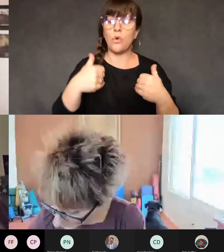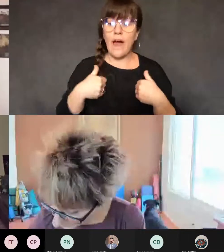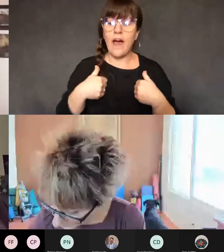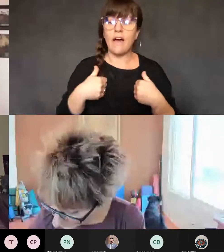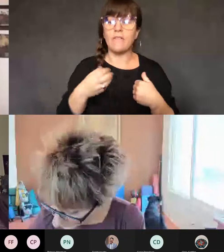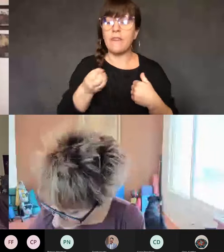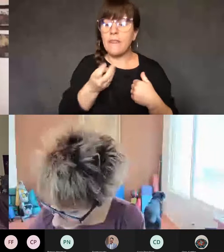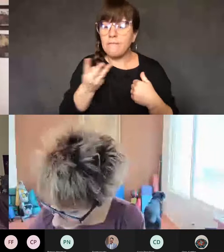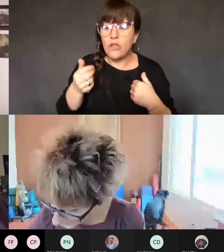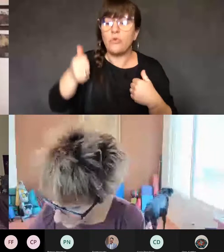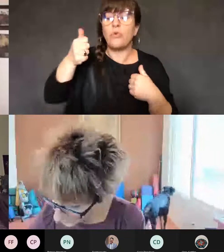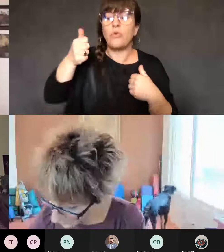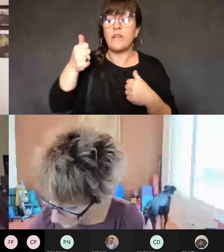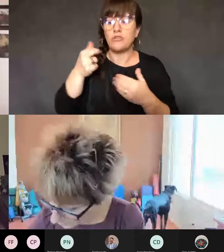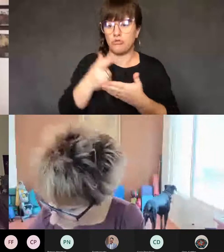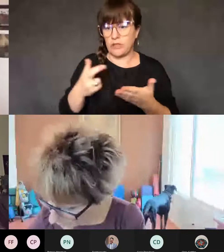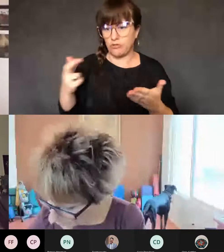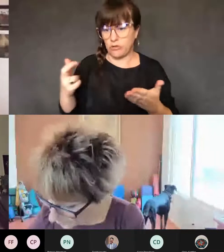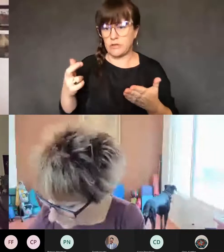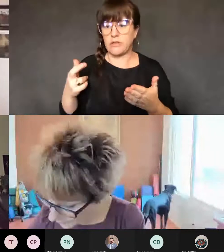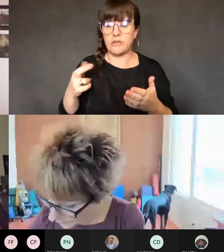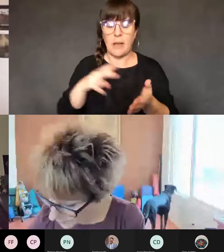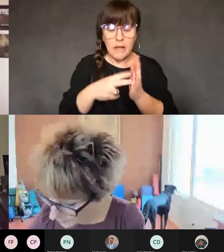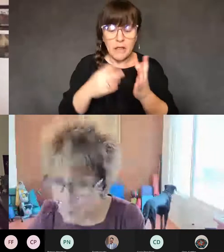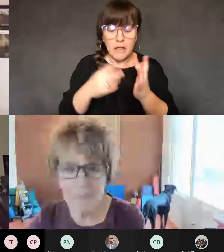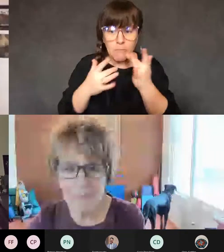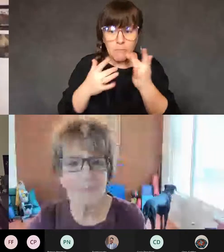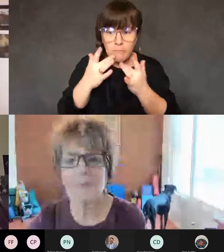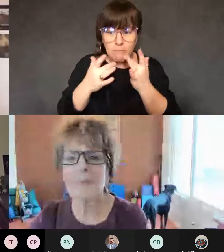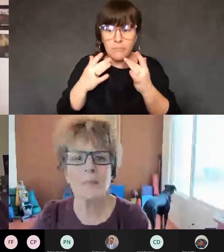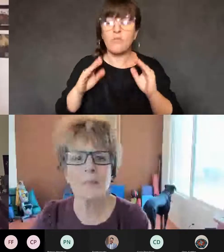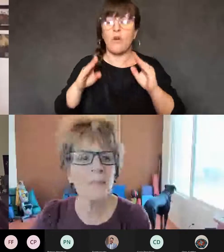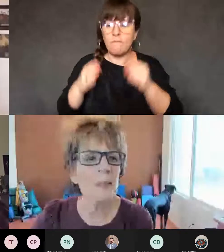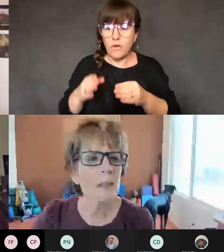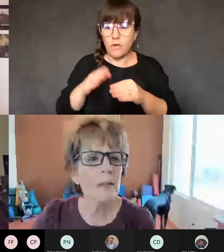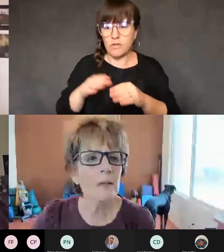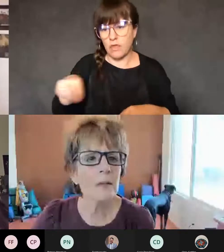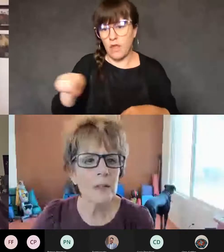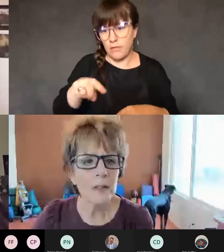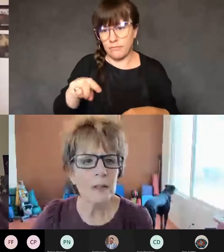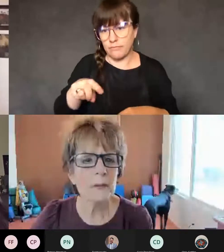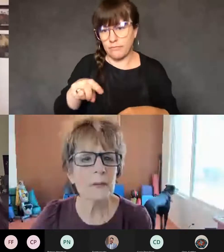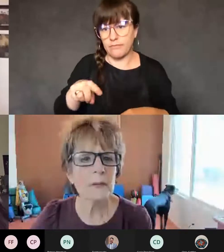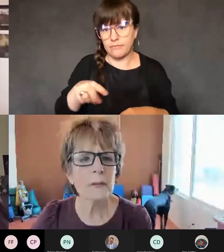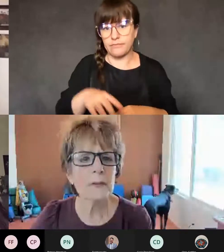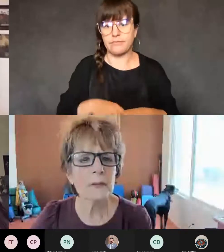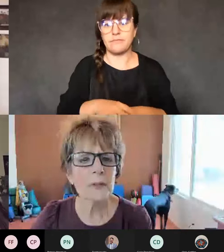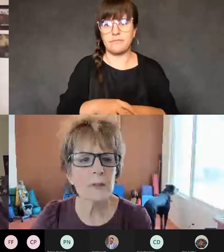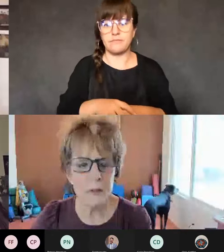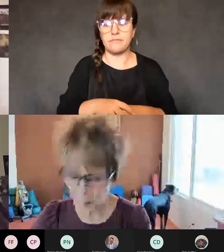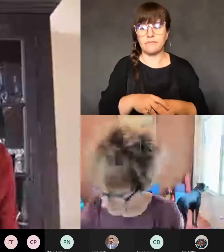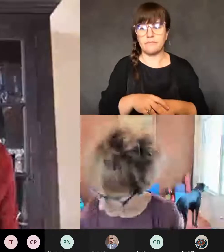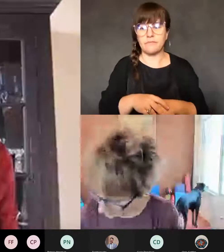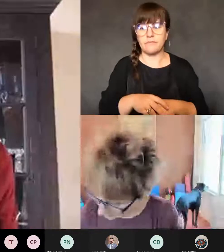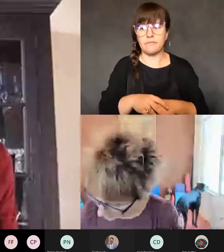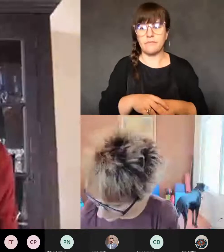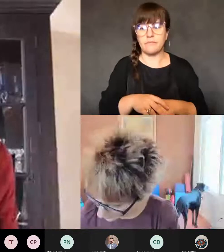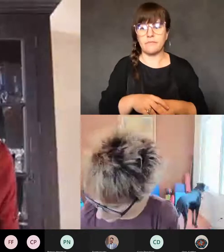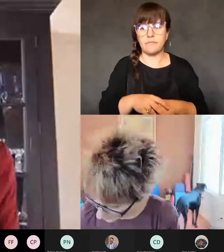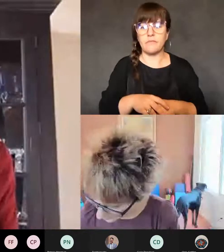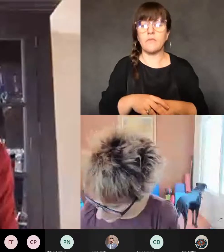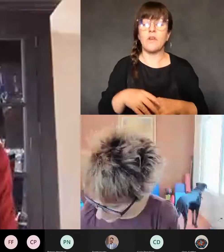the fewest resources to be successful. And instead of us, we work with them and we do a good job working with them, but they really ought to be the focus